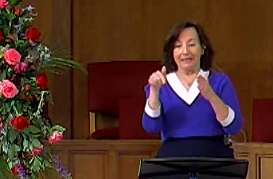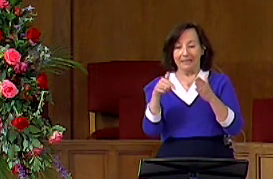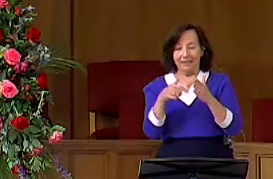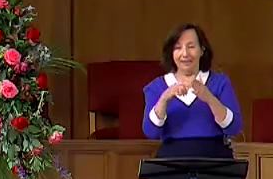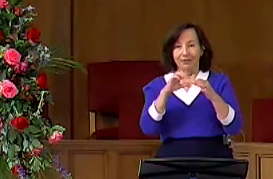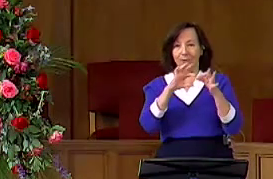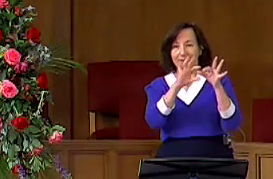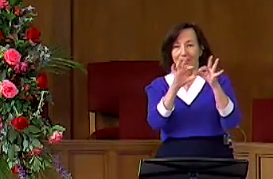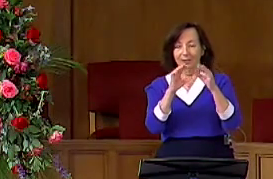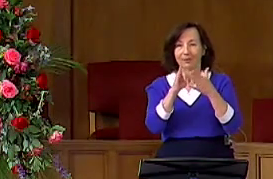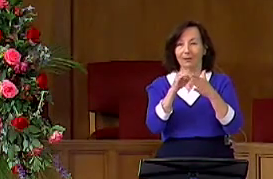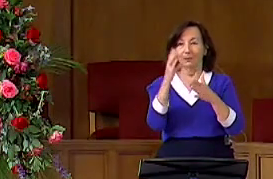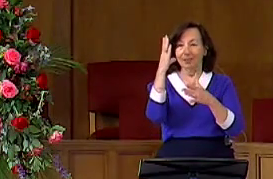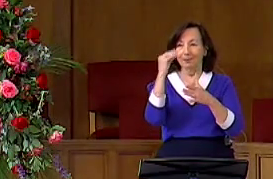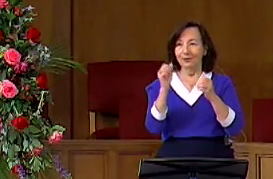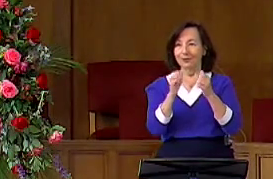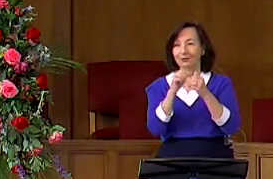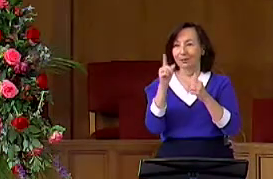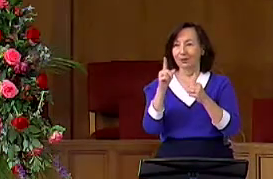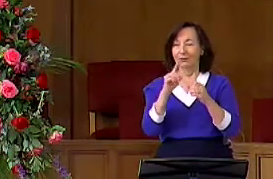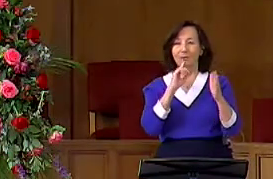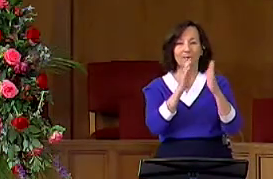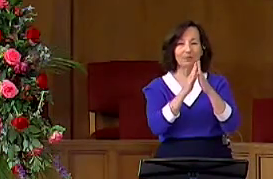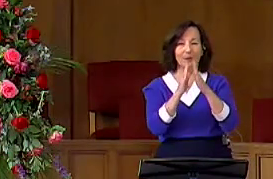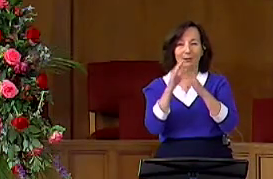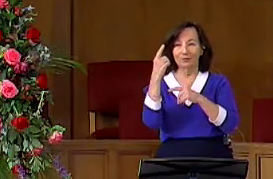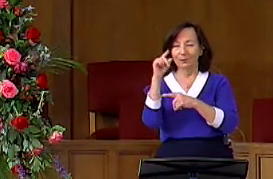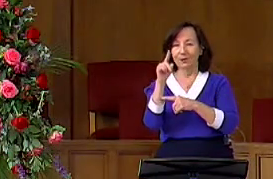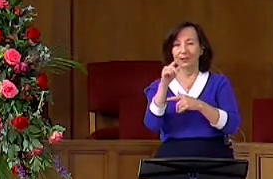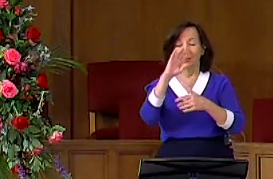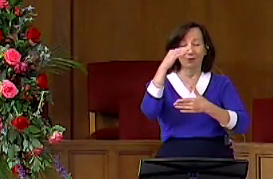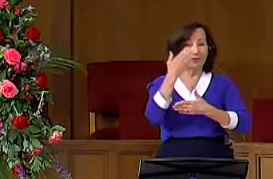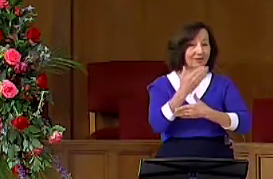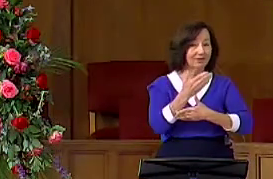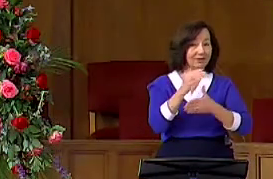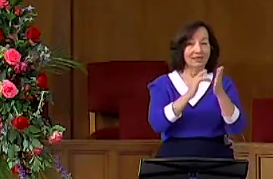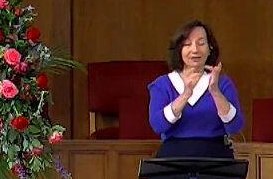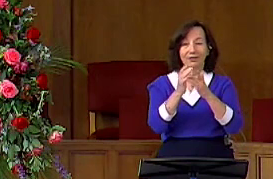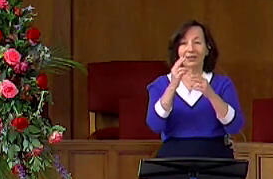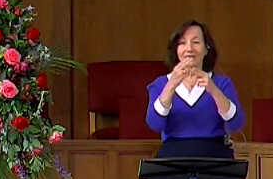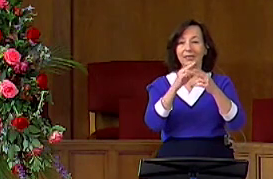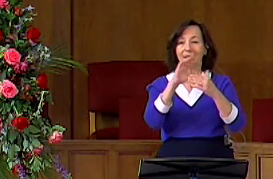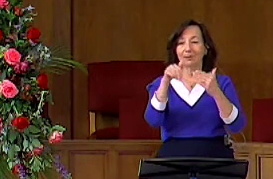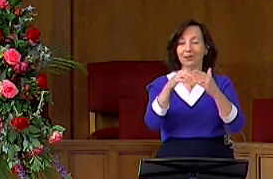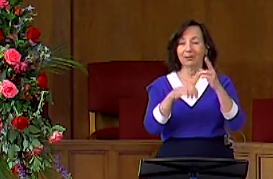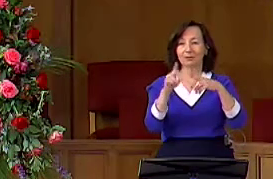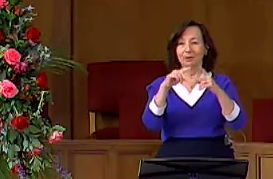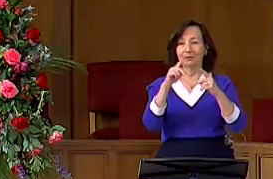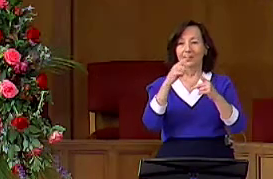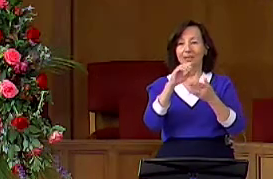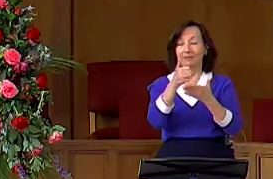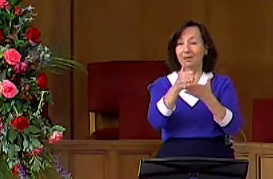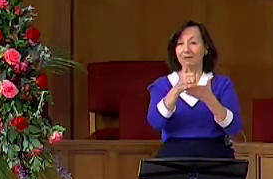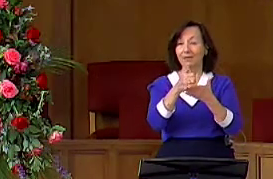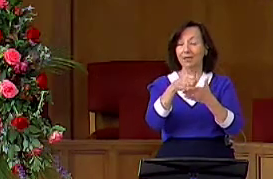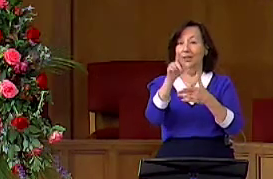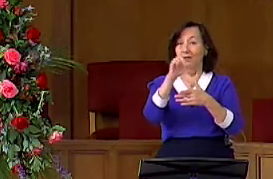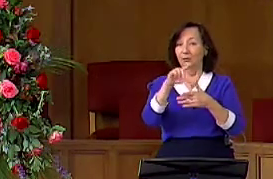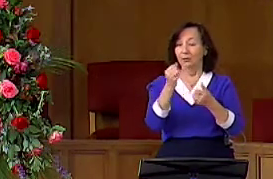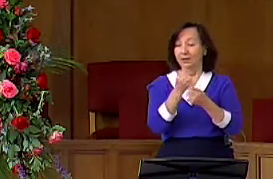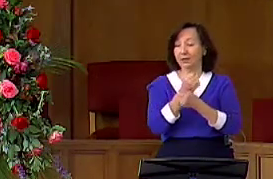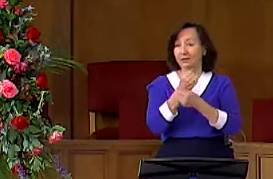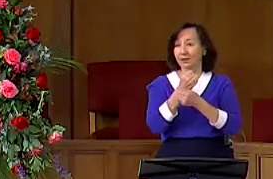we experience with you. We praise you for it in your Son Jesus' name. And everyone said, amen. Remember, the Lord